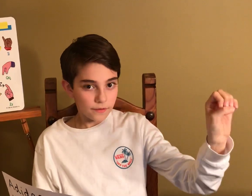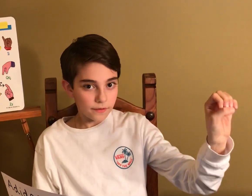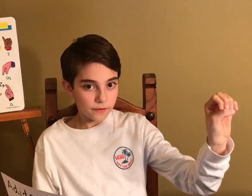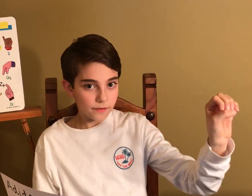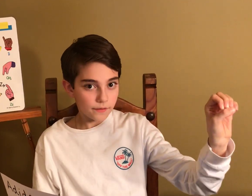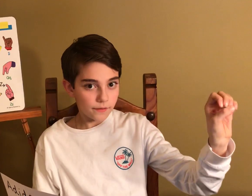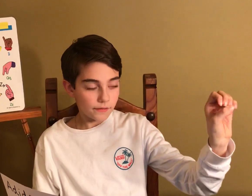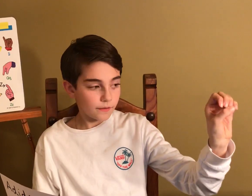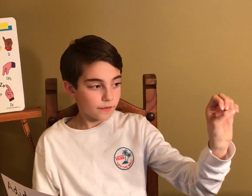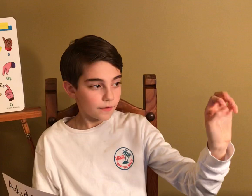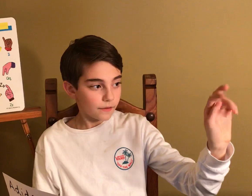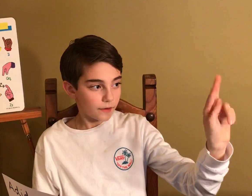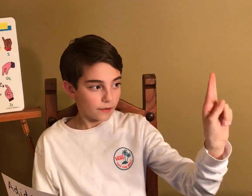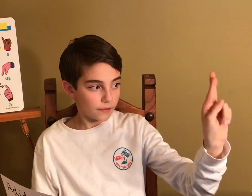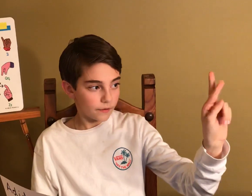E, and R.